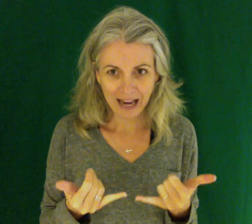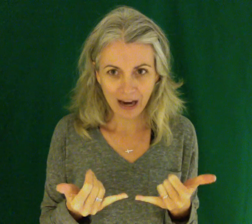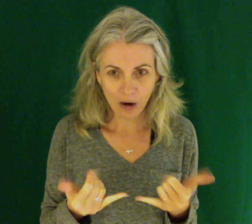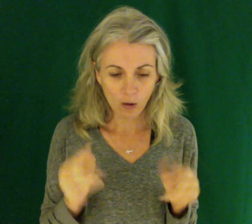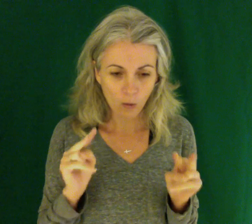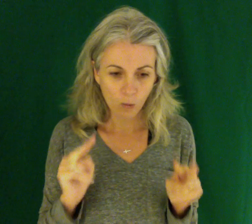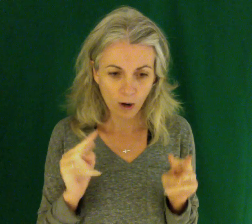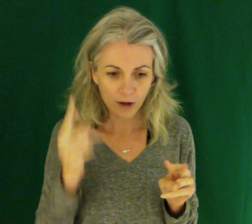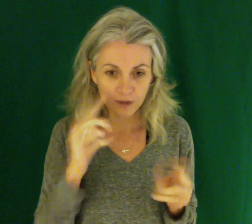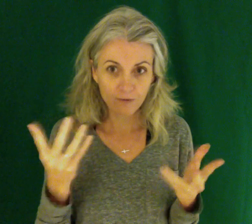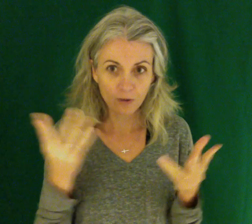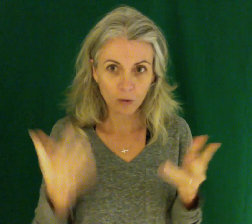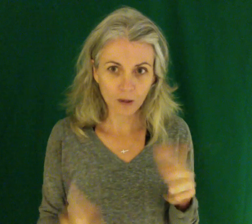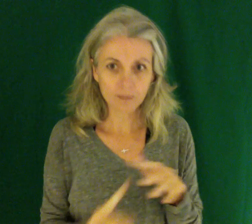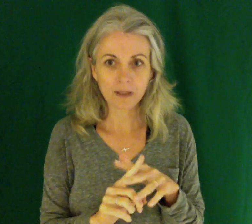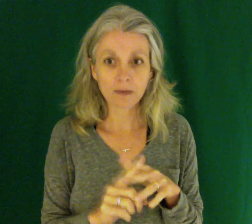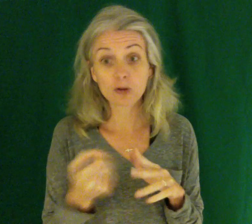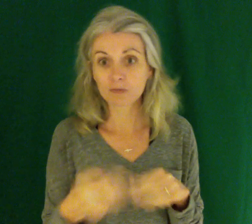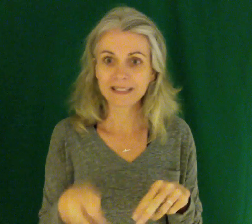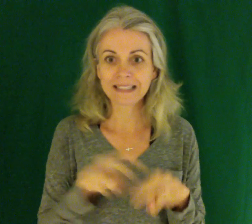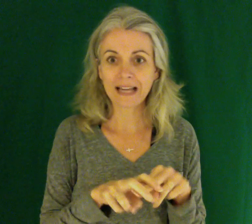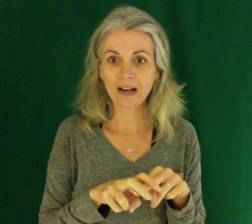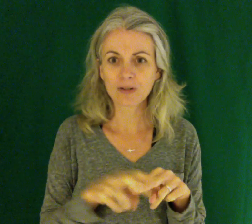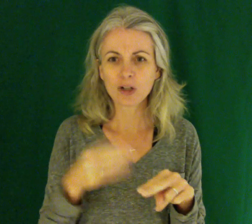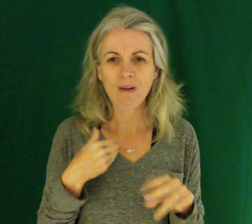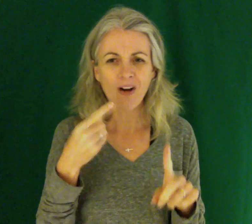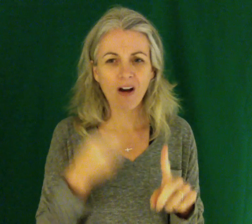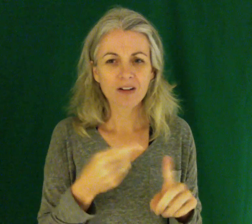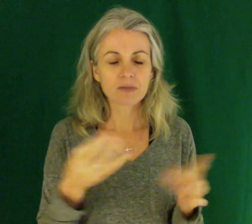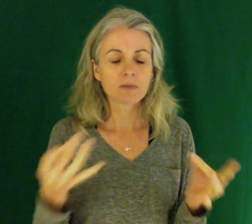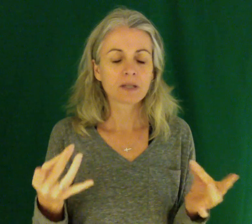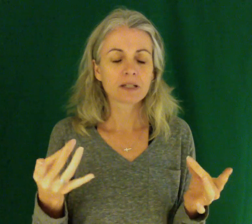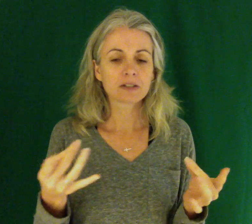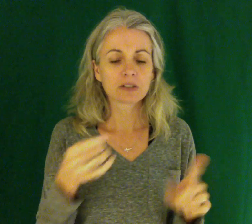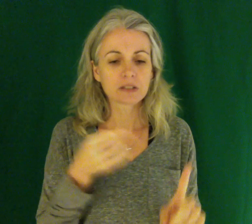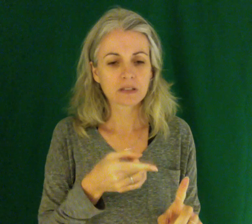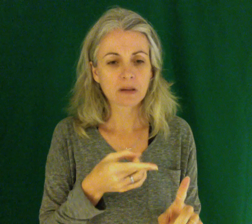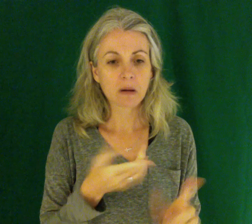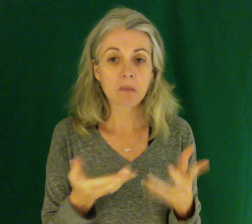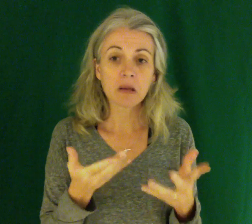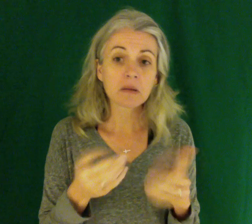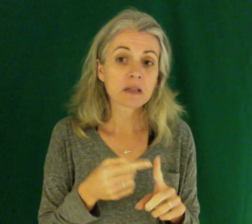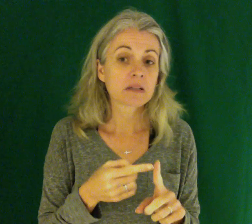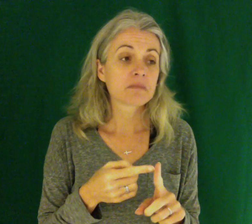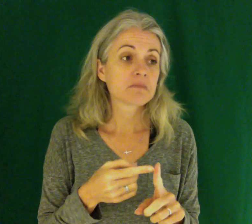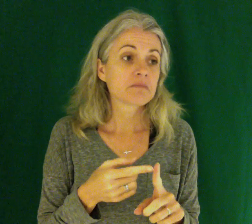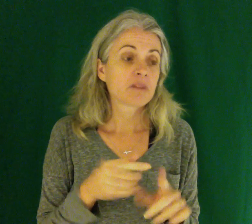You sit down, you have an object of meditation, which might be commonly is the